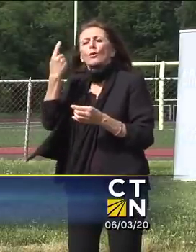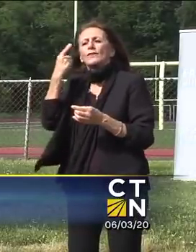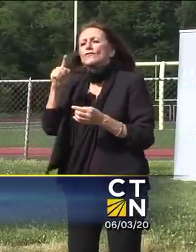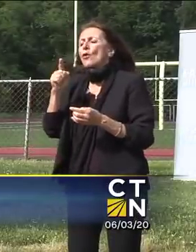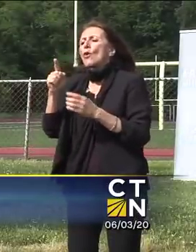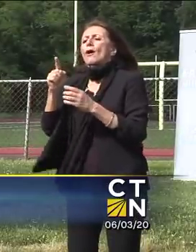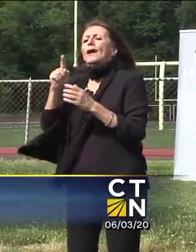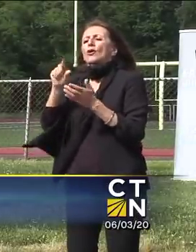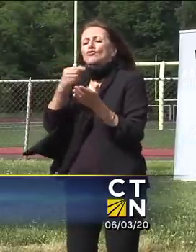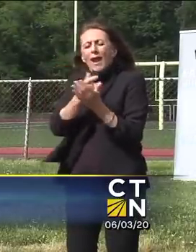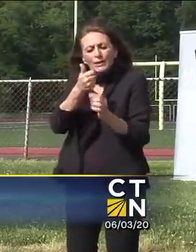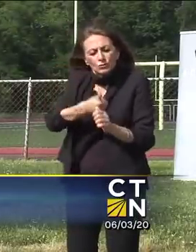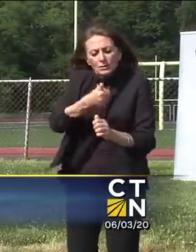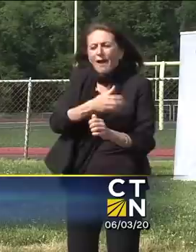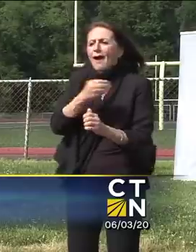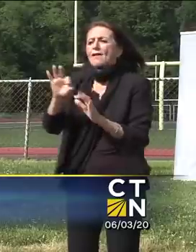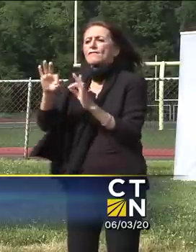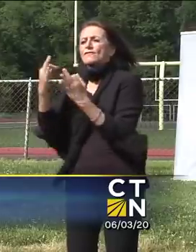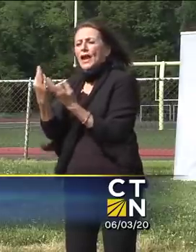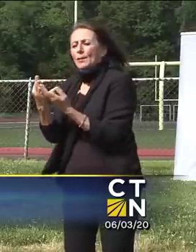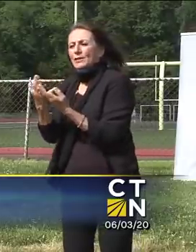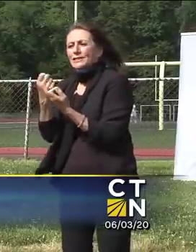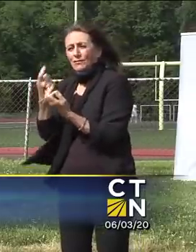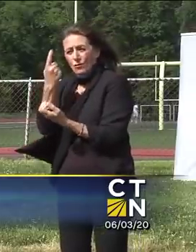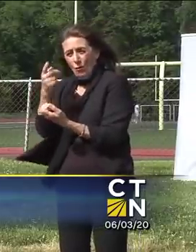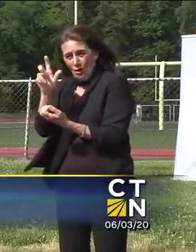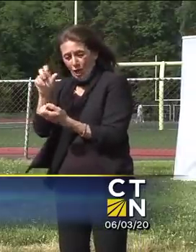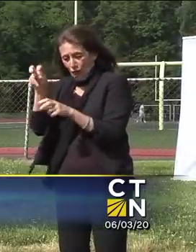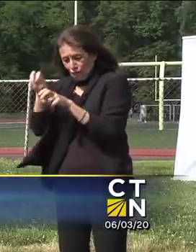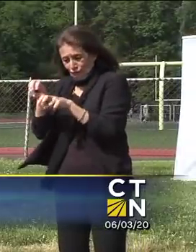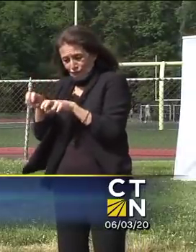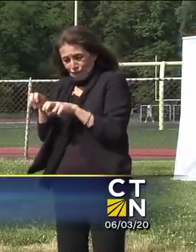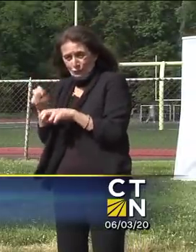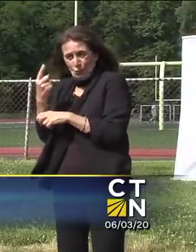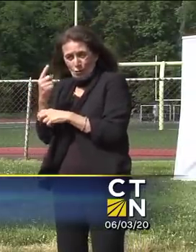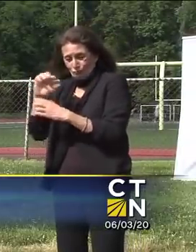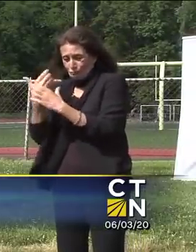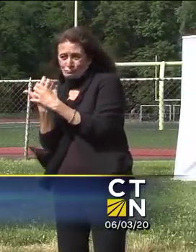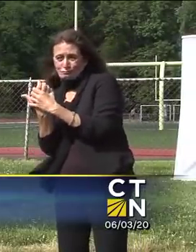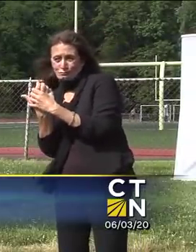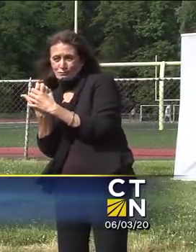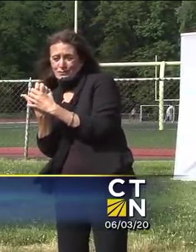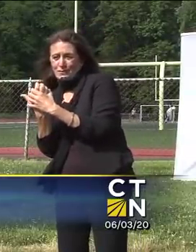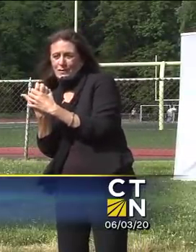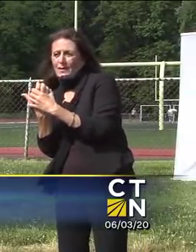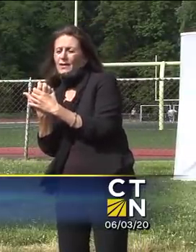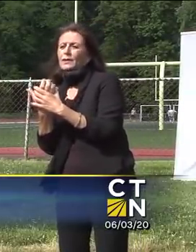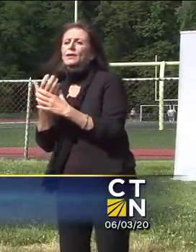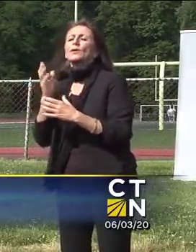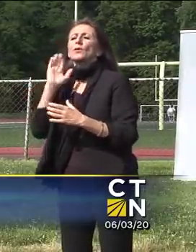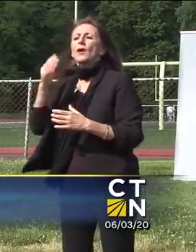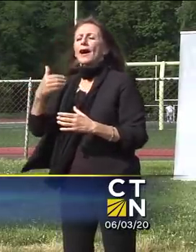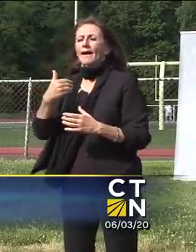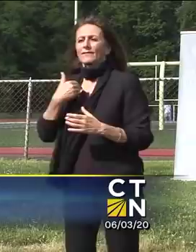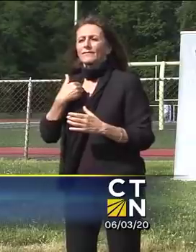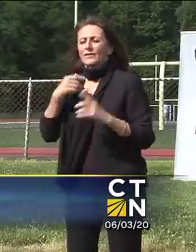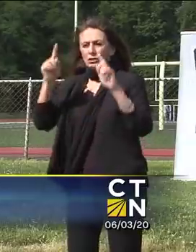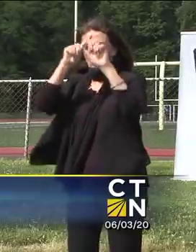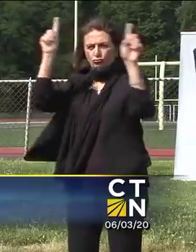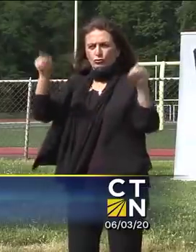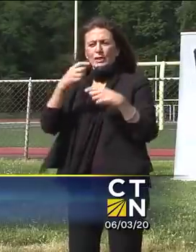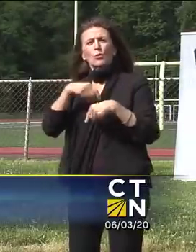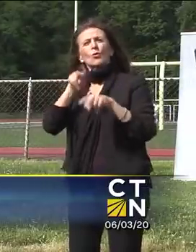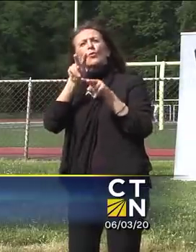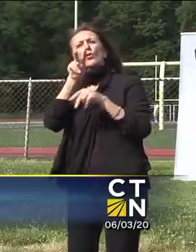and their families who can safely fit into one car. There will be access to a large viewing screen